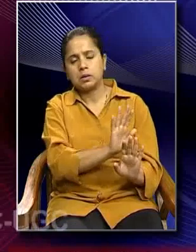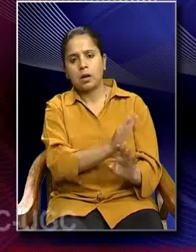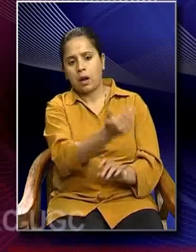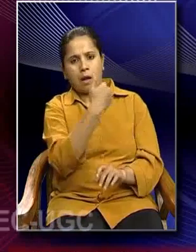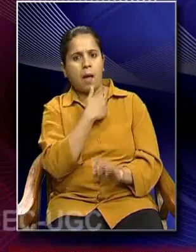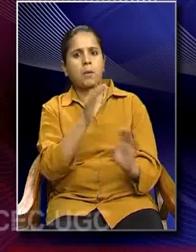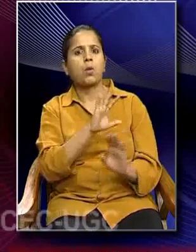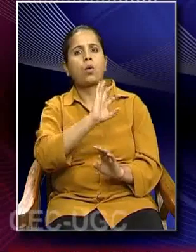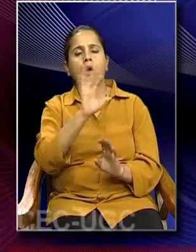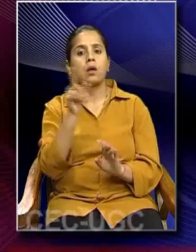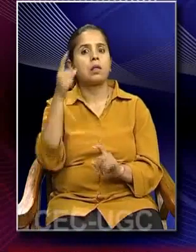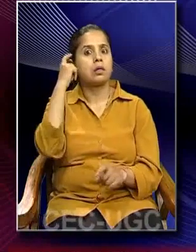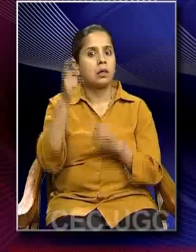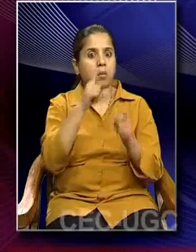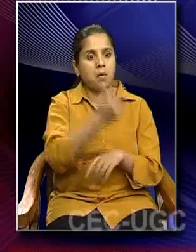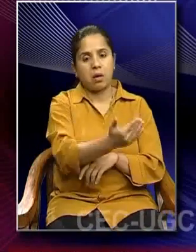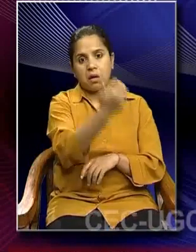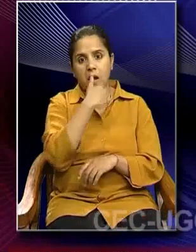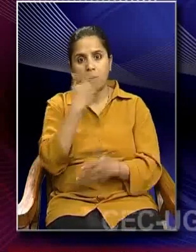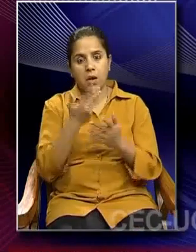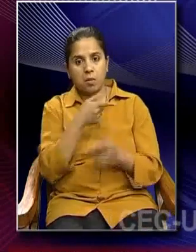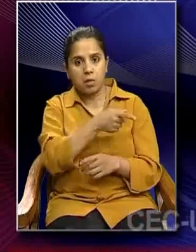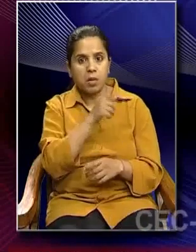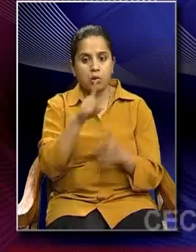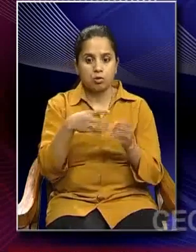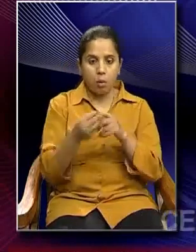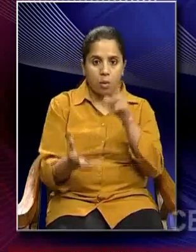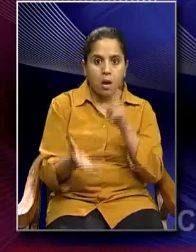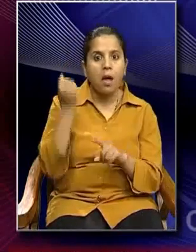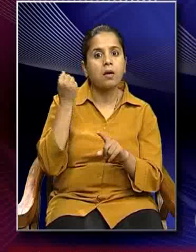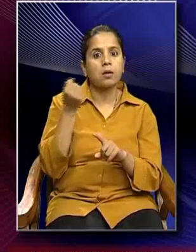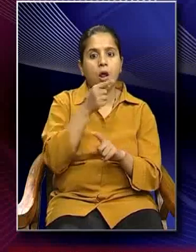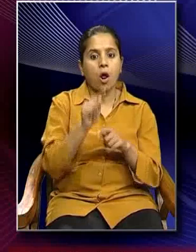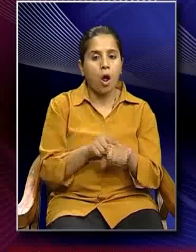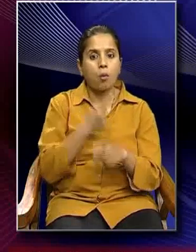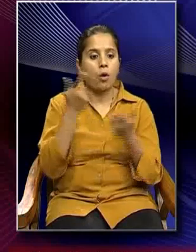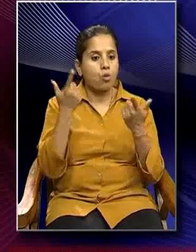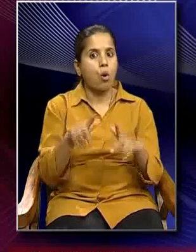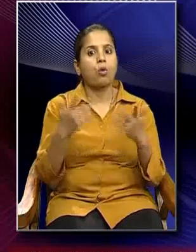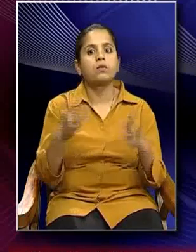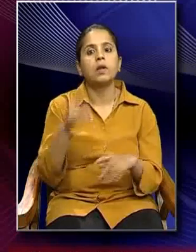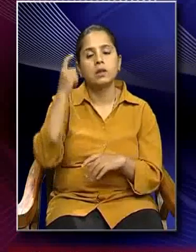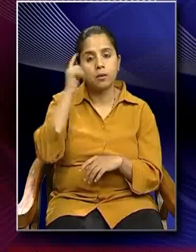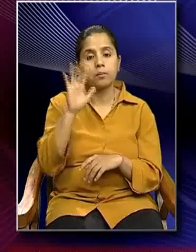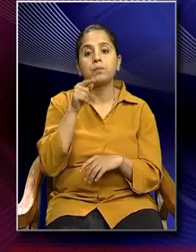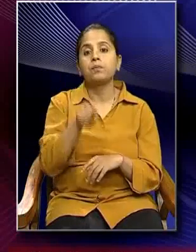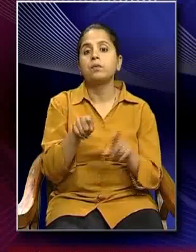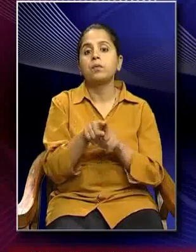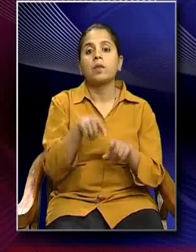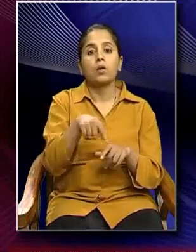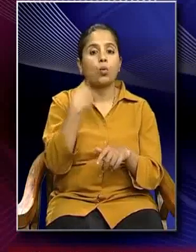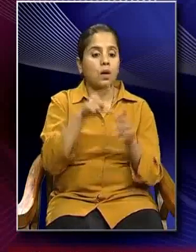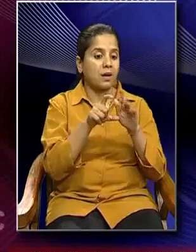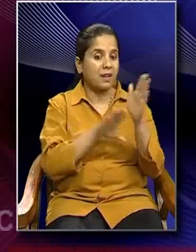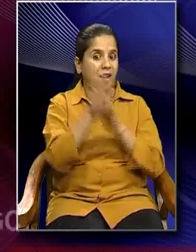thinking about, if the immigrants will come here, they will take jobs, and the opportunity will be lost. On the other hand, the less developed